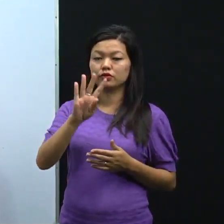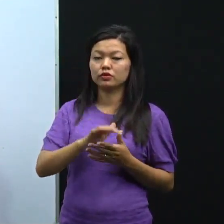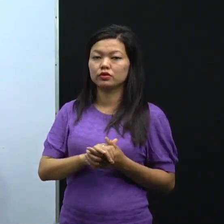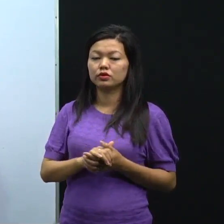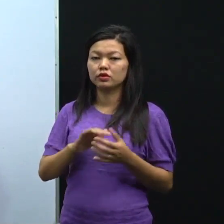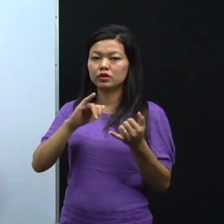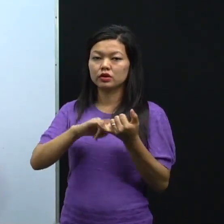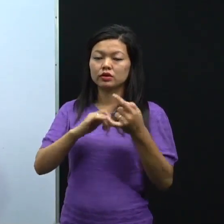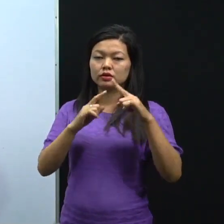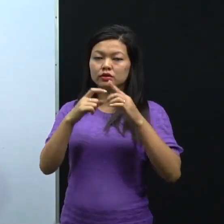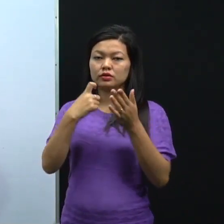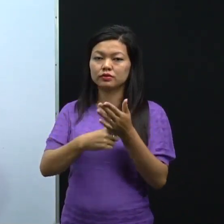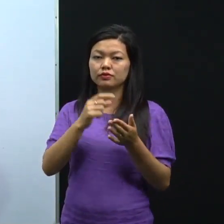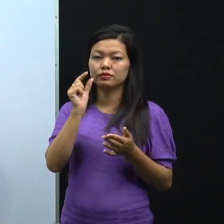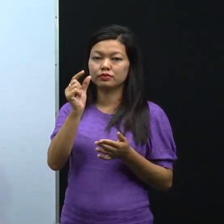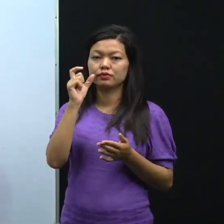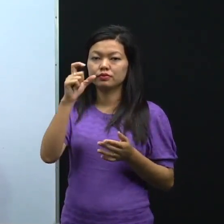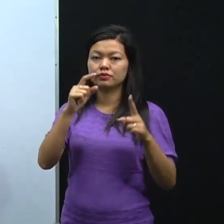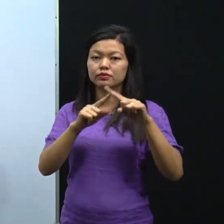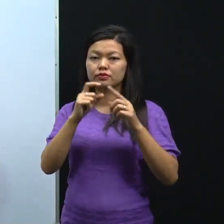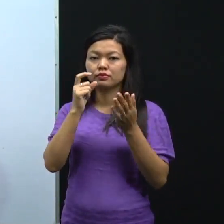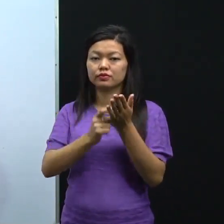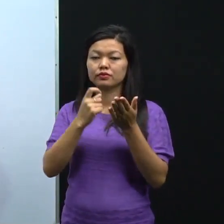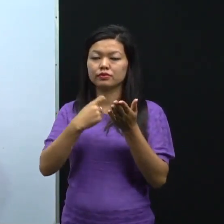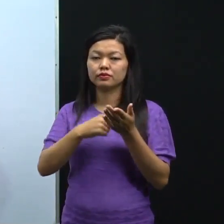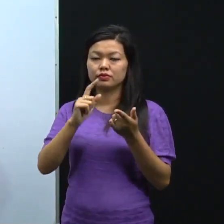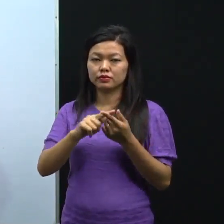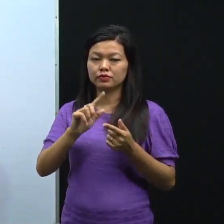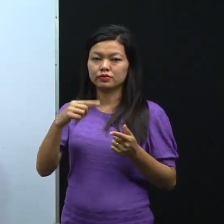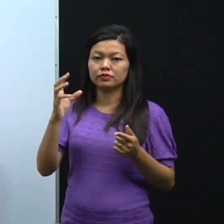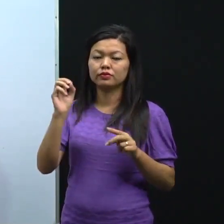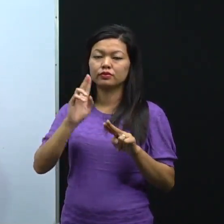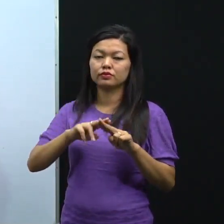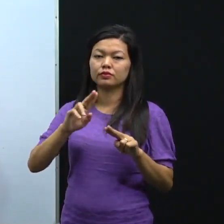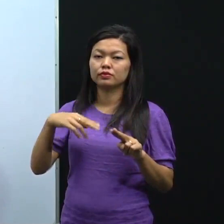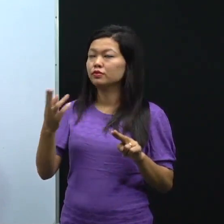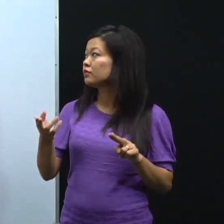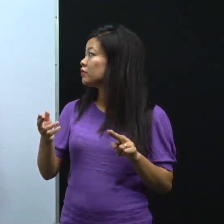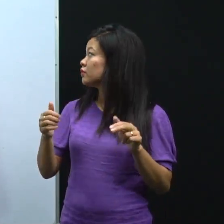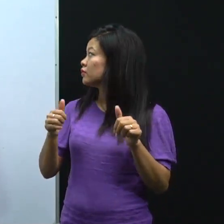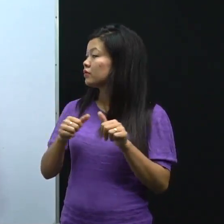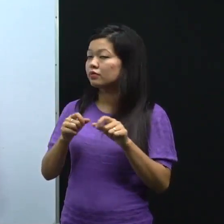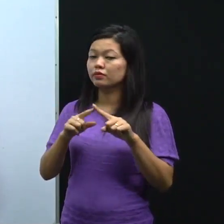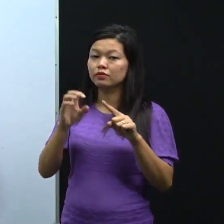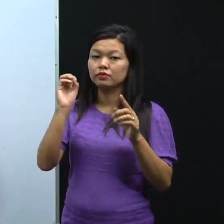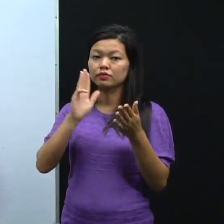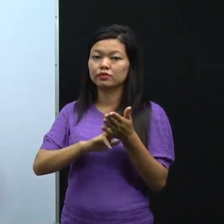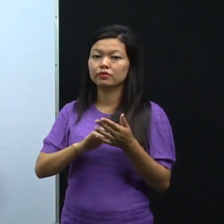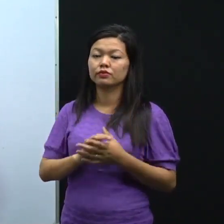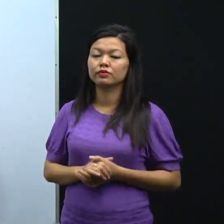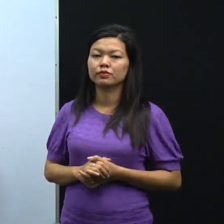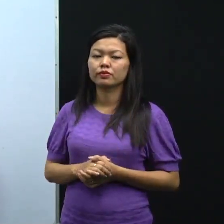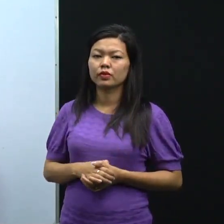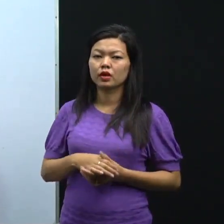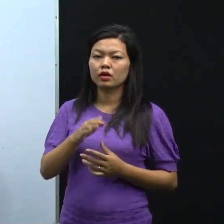aware with the size, the mass of the atom, right? But do you know, are you aware and familiar with the